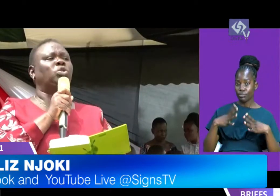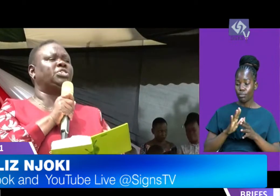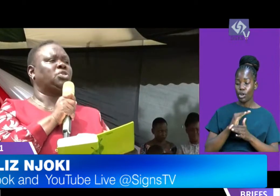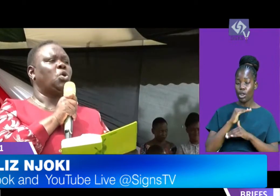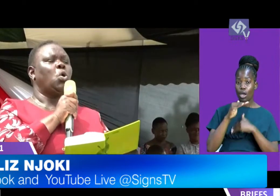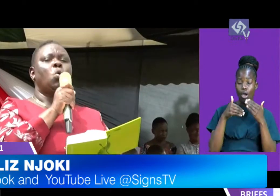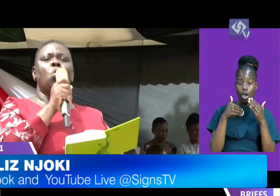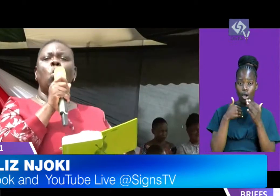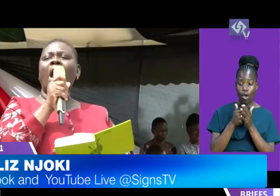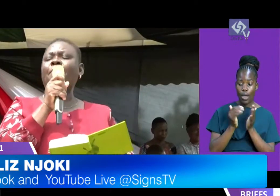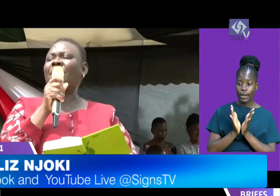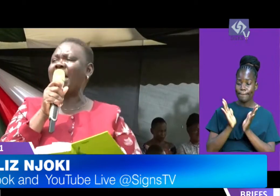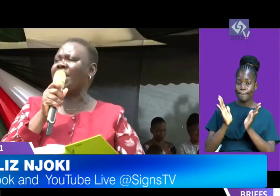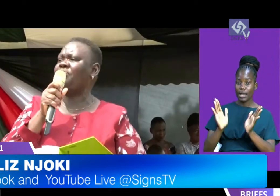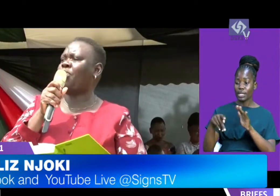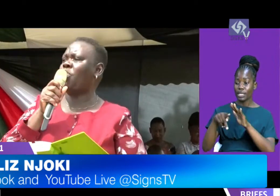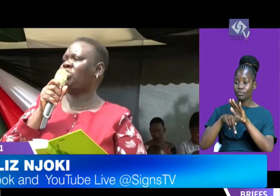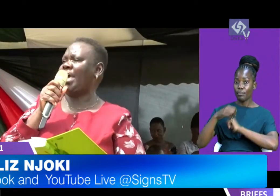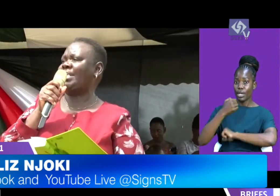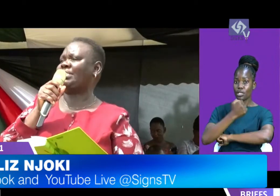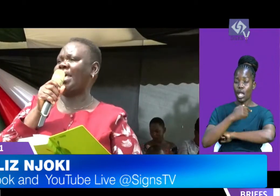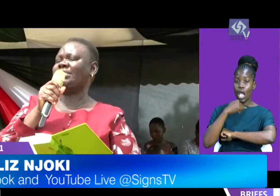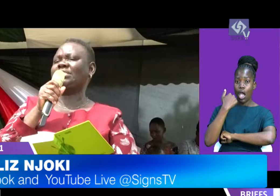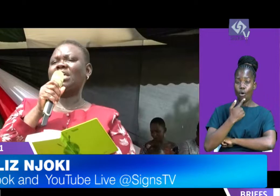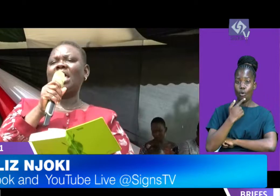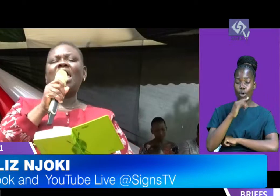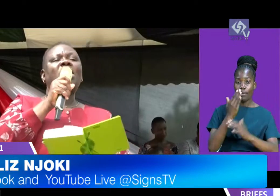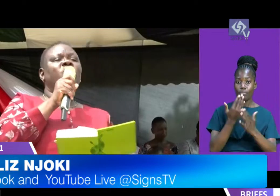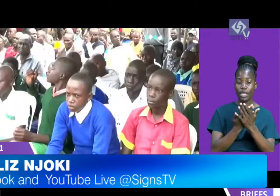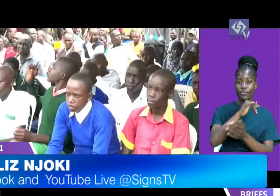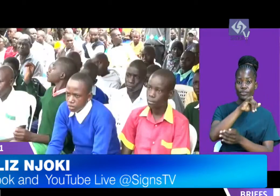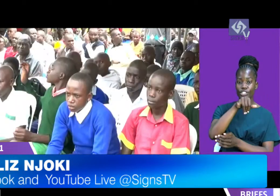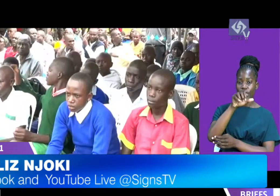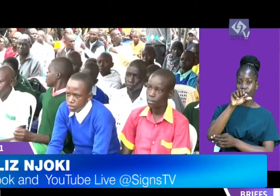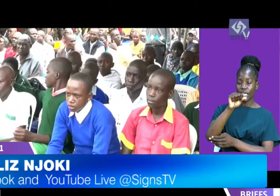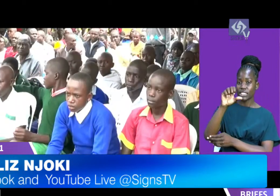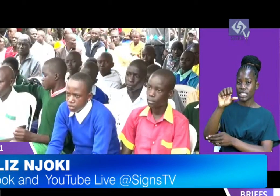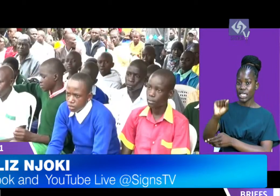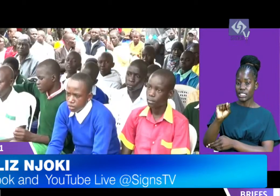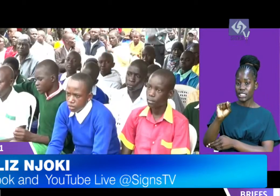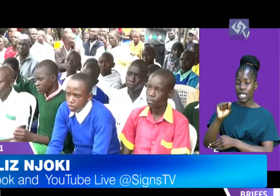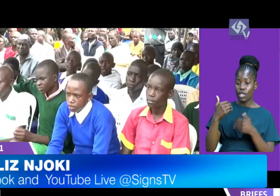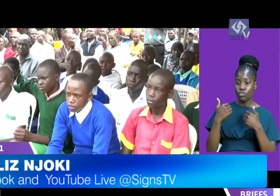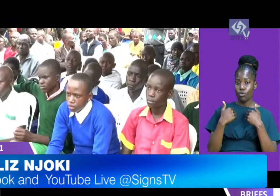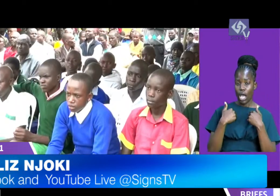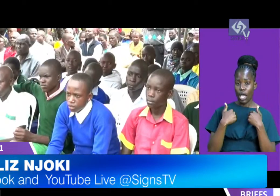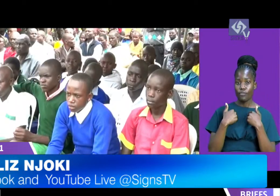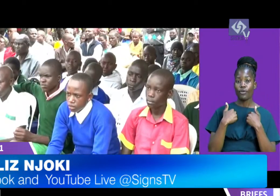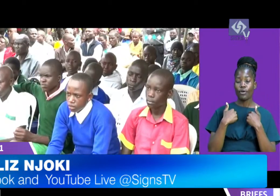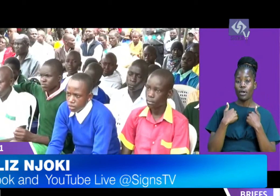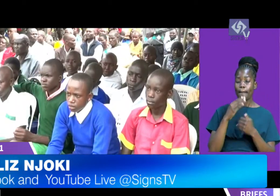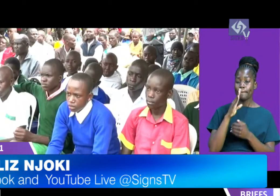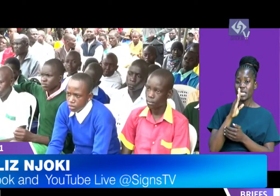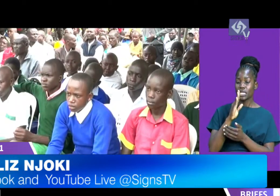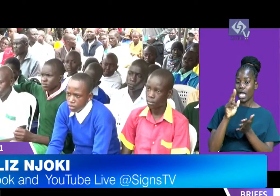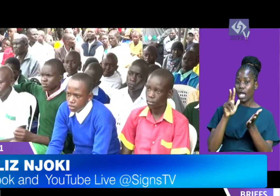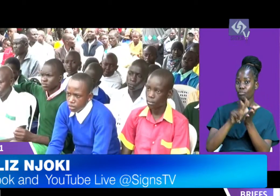schools who applied for JSS, you have all been approved. We had